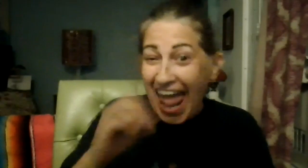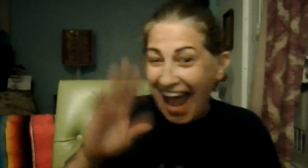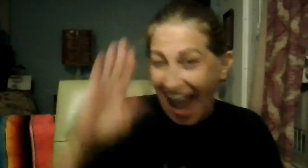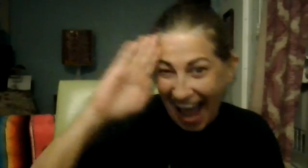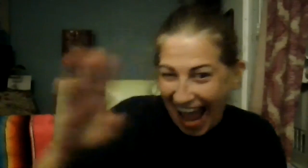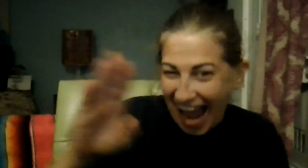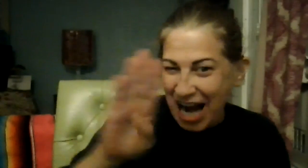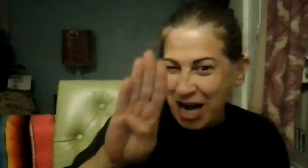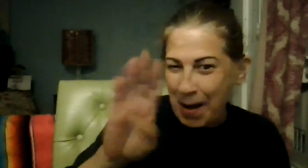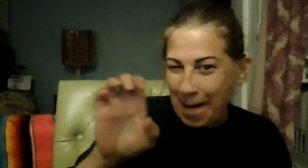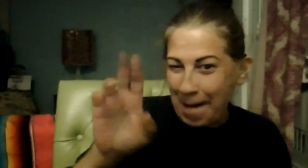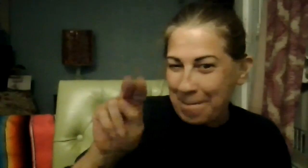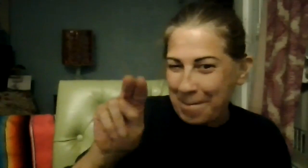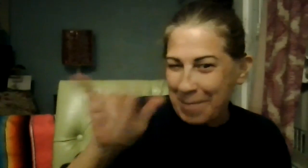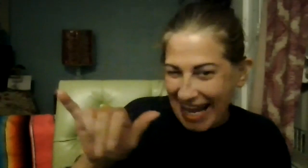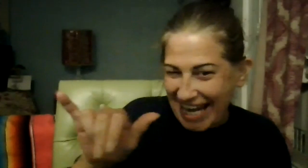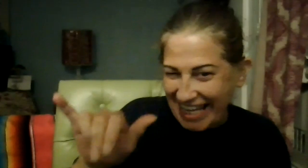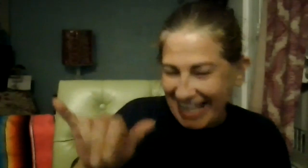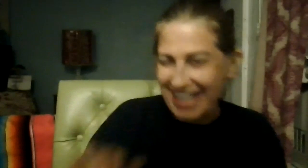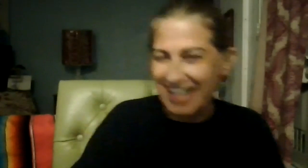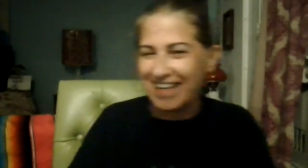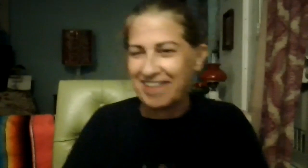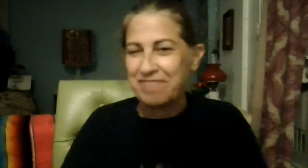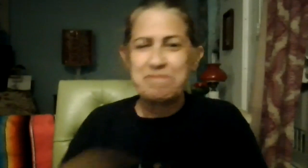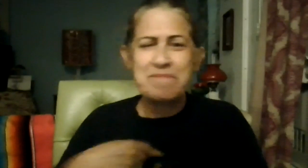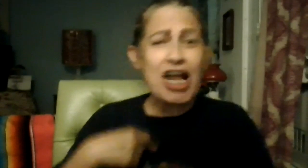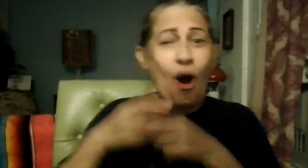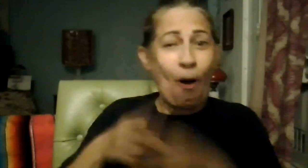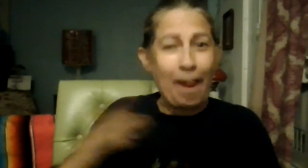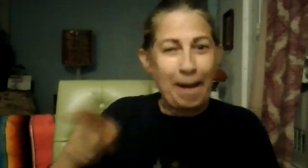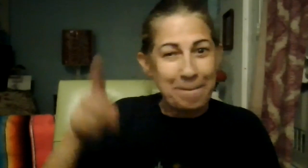Hi, everyone. Hello, hello. Thank you, Benny.